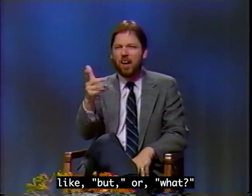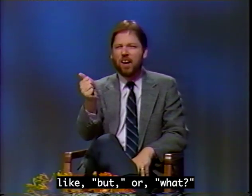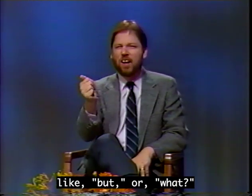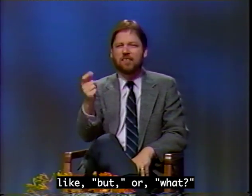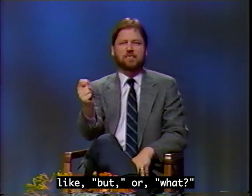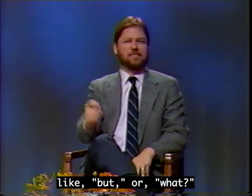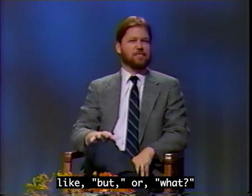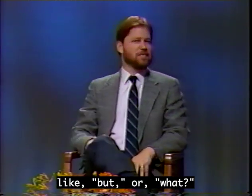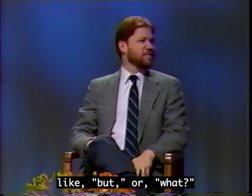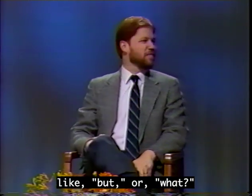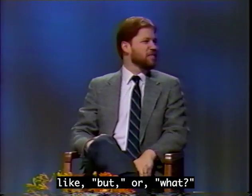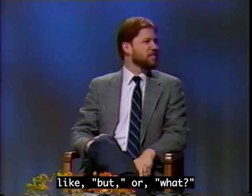or what.